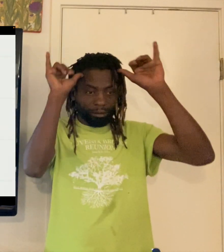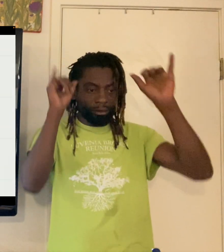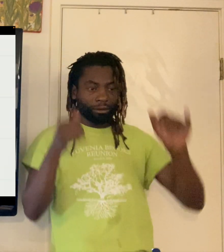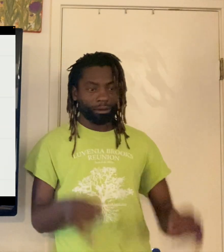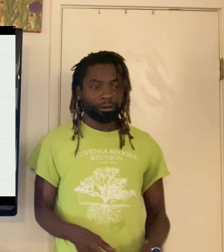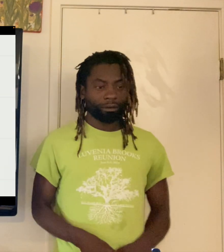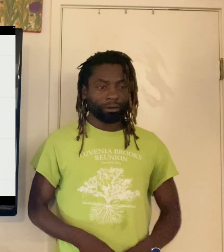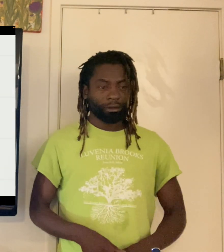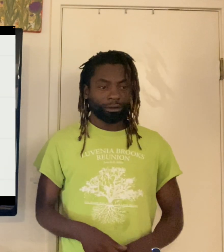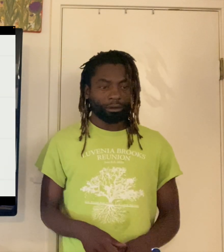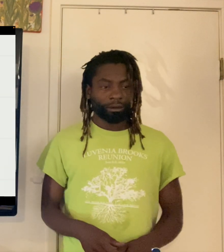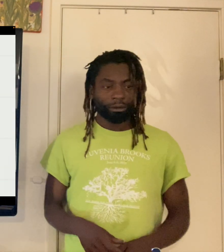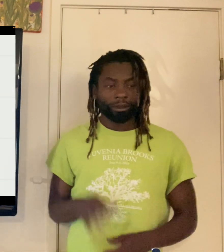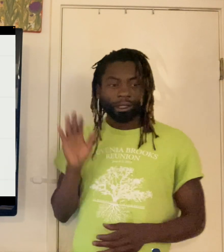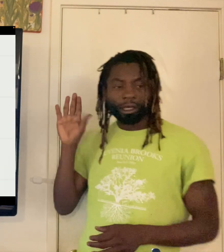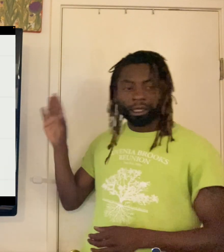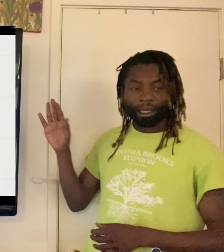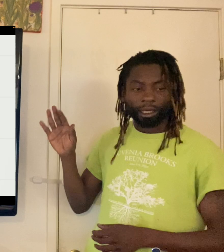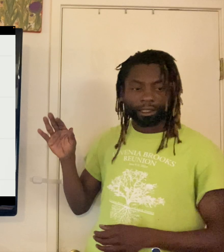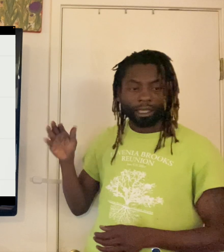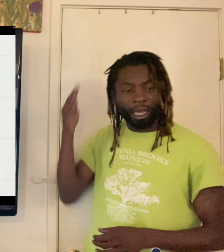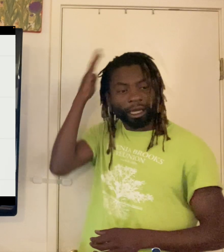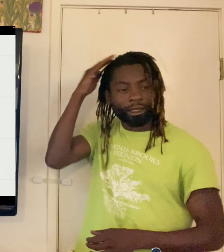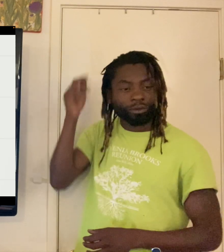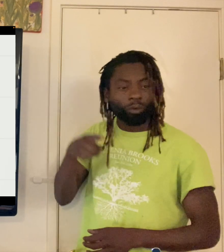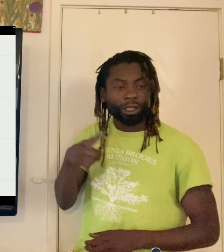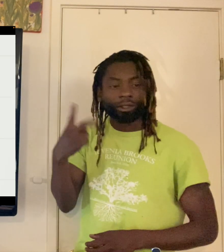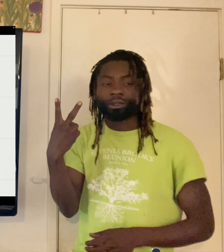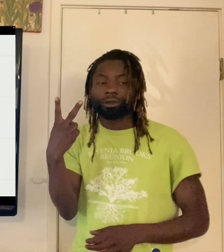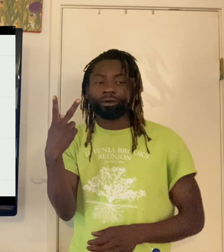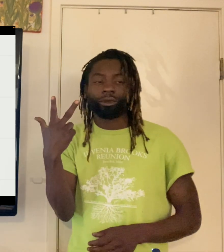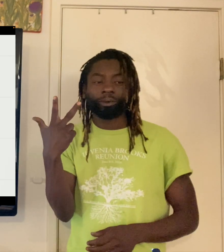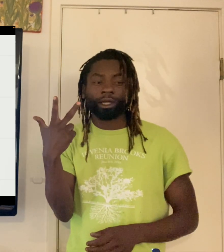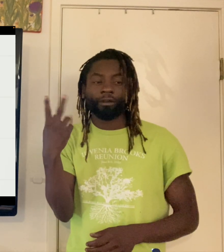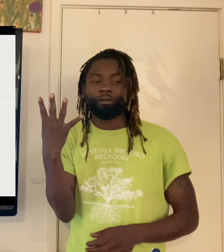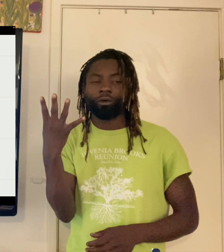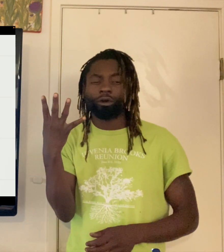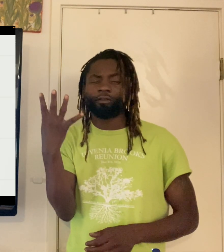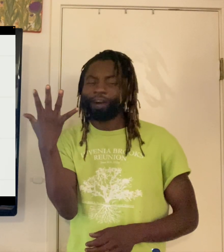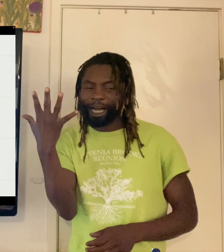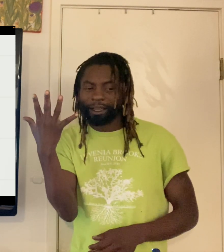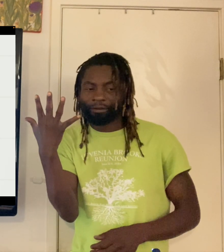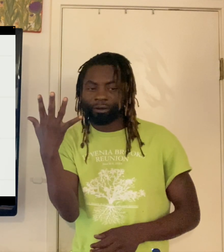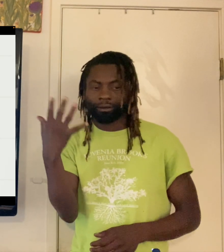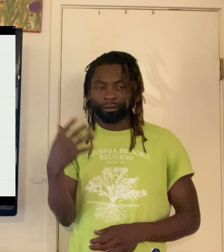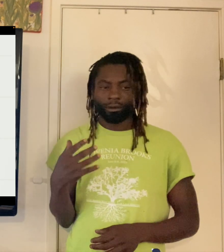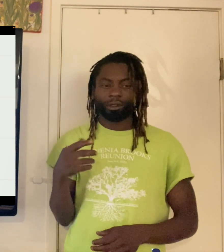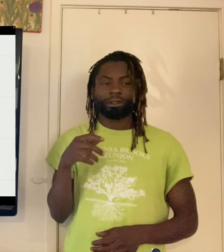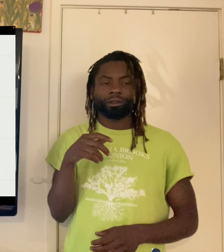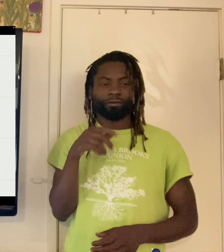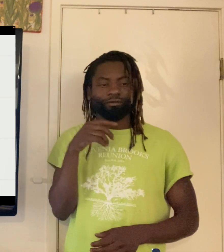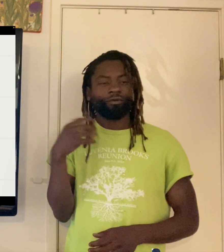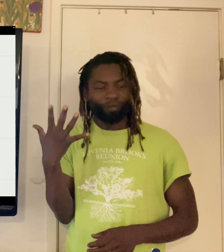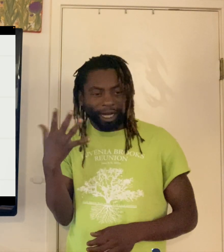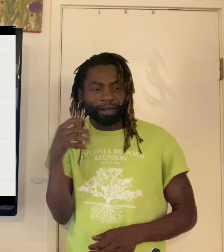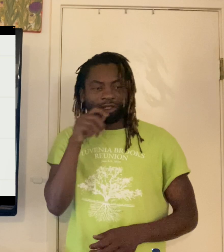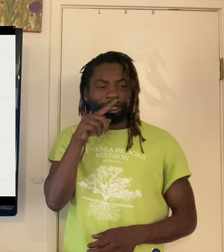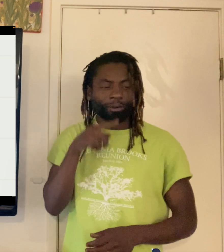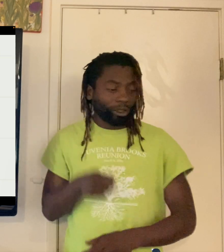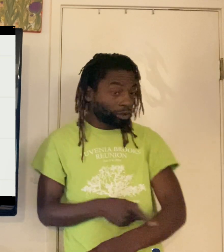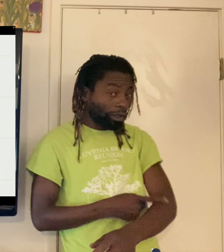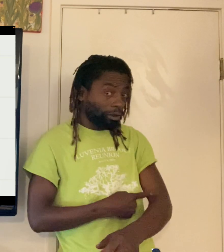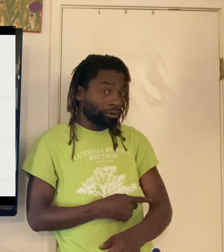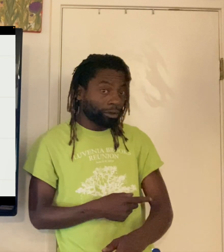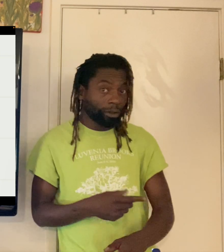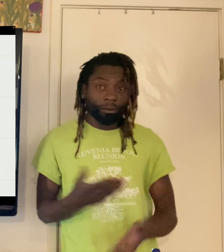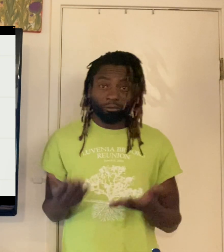cow. Yellow cow's hat is 1, 2, 3, 4, 5